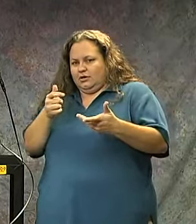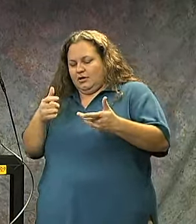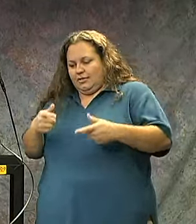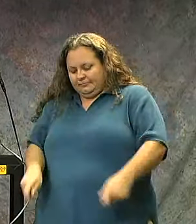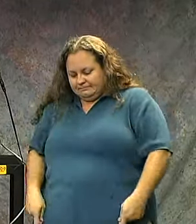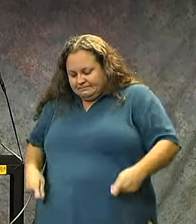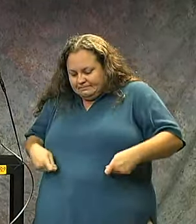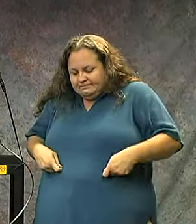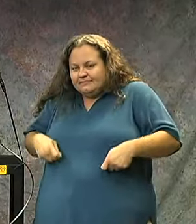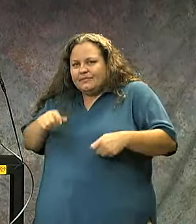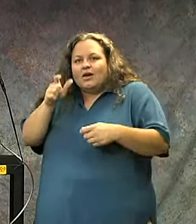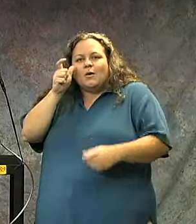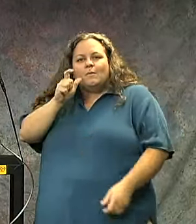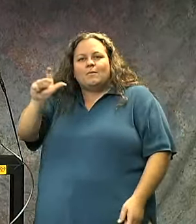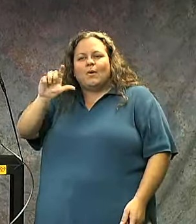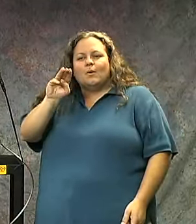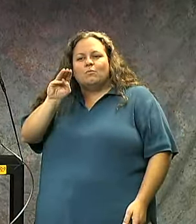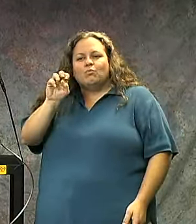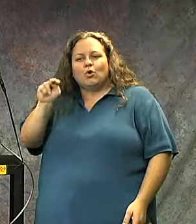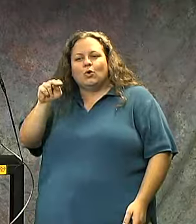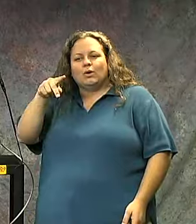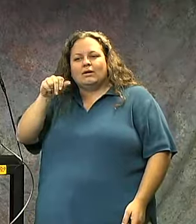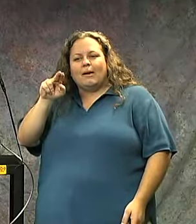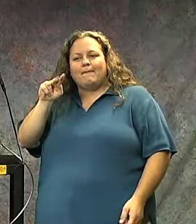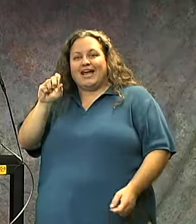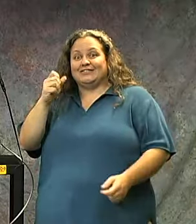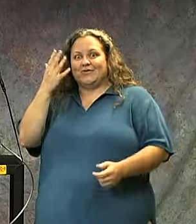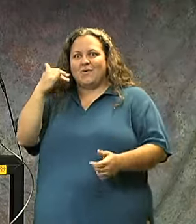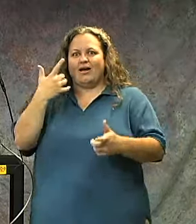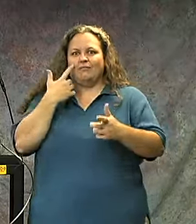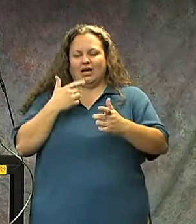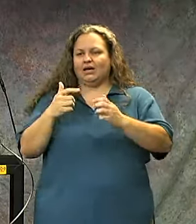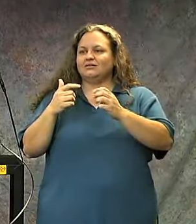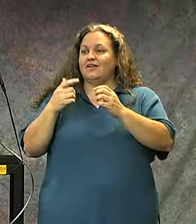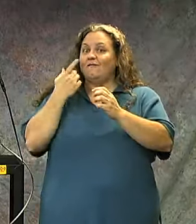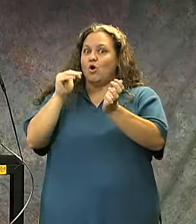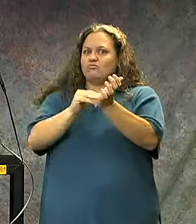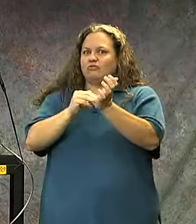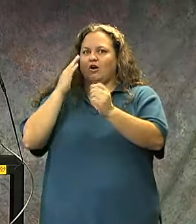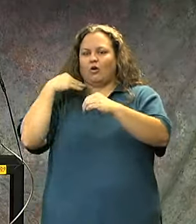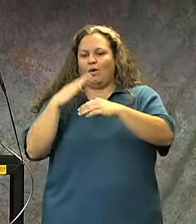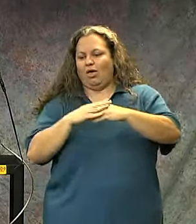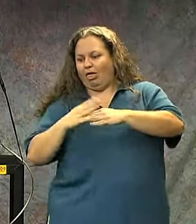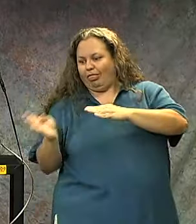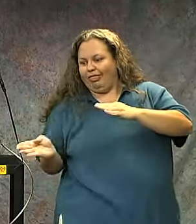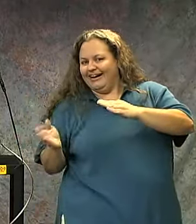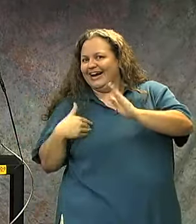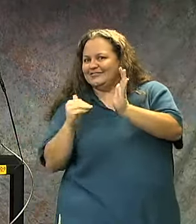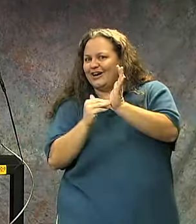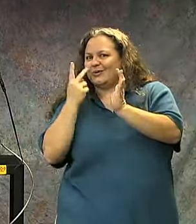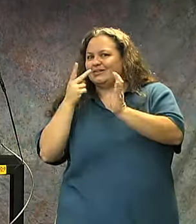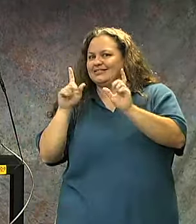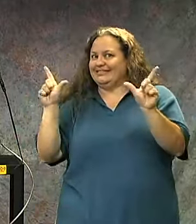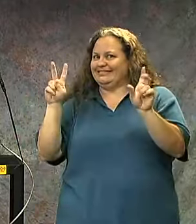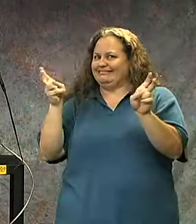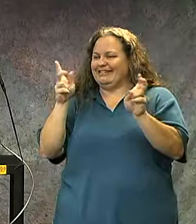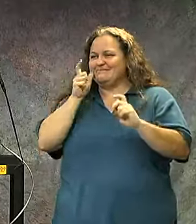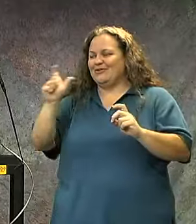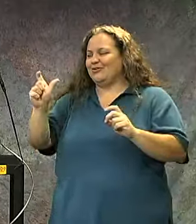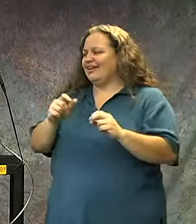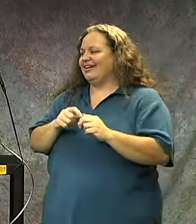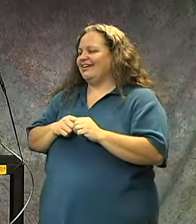shorts that are called moon pants because the patient is going to moon the doctor. The flap